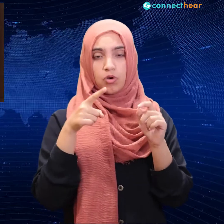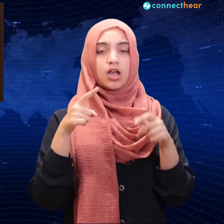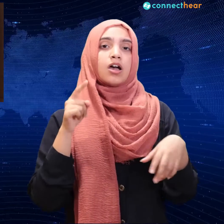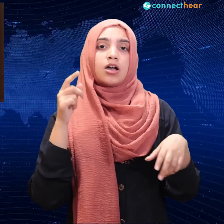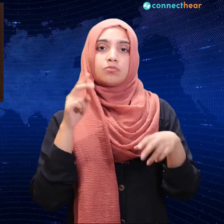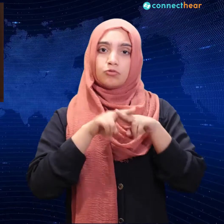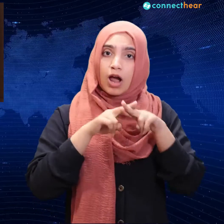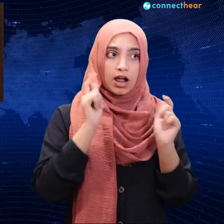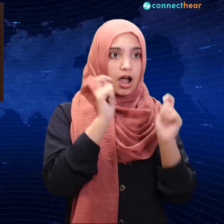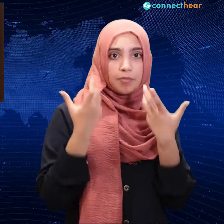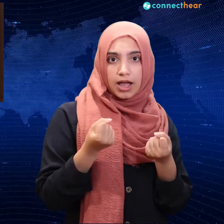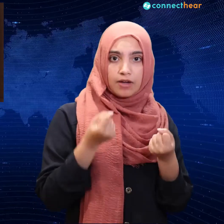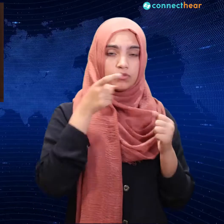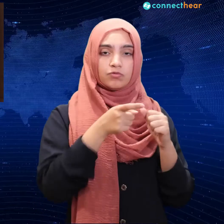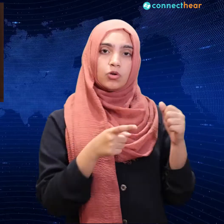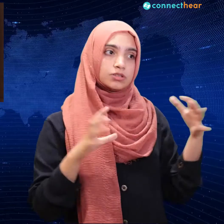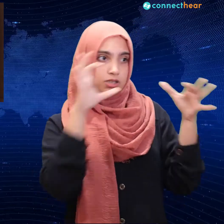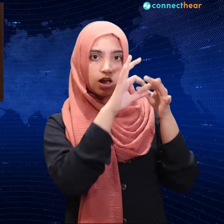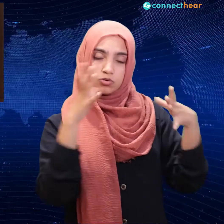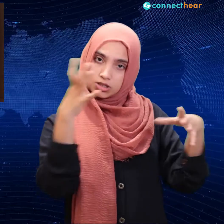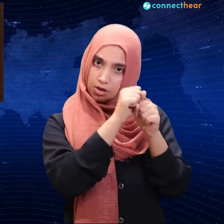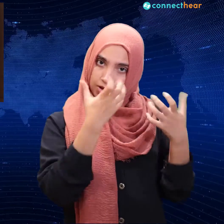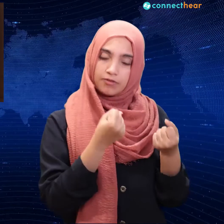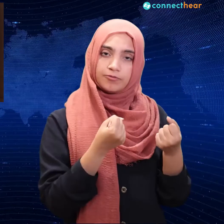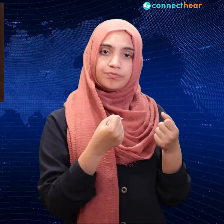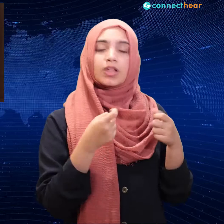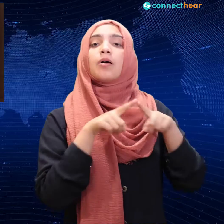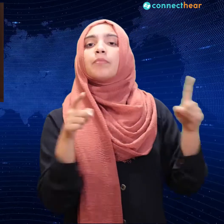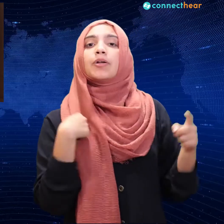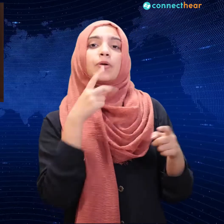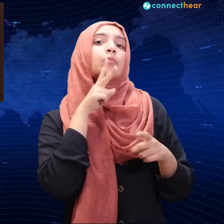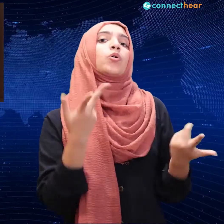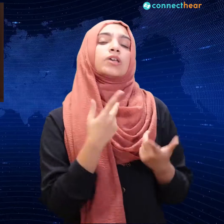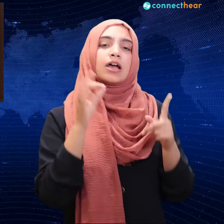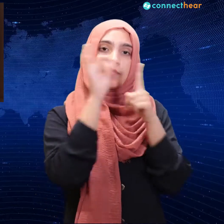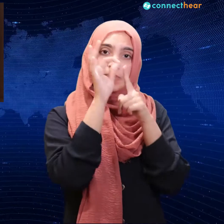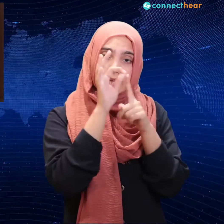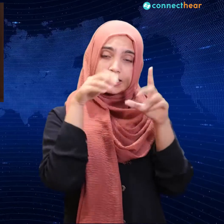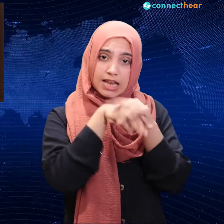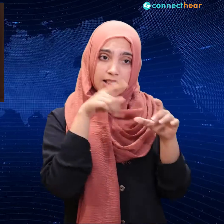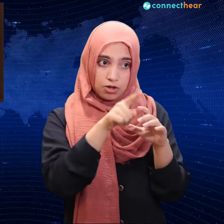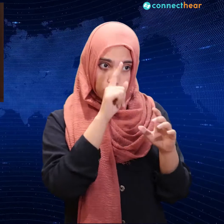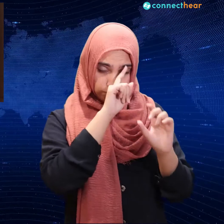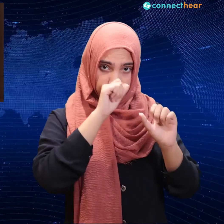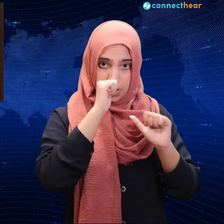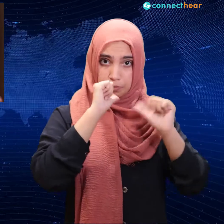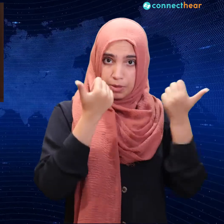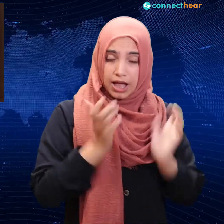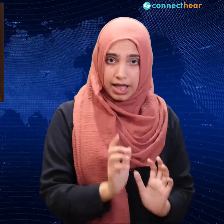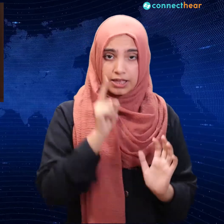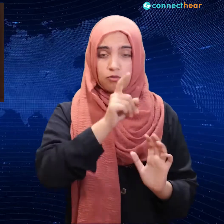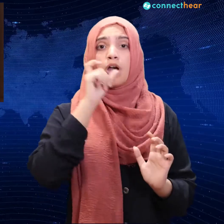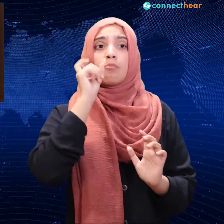Question is, was Pakistan in a position to take military action against the Afghan Taliban when it